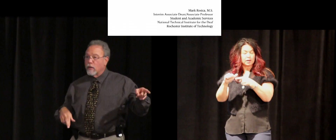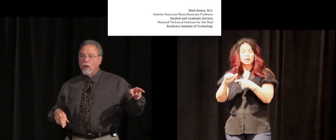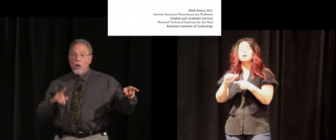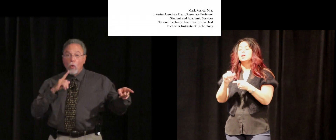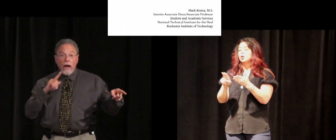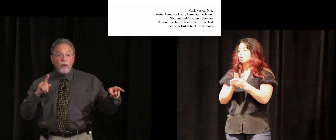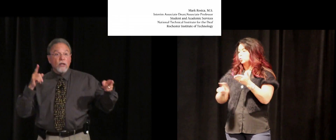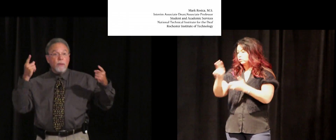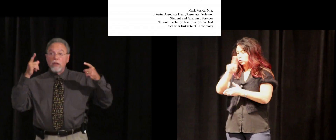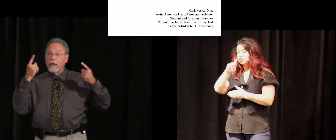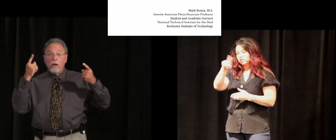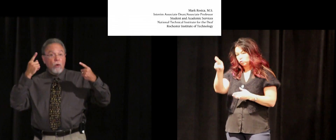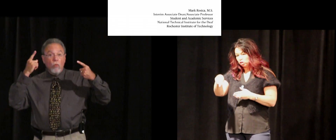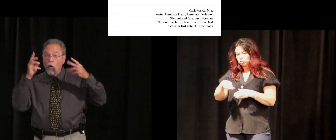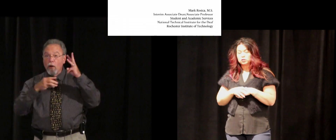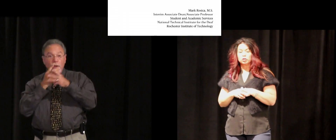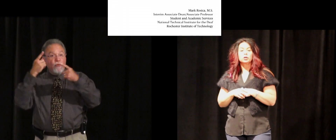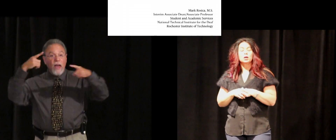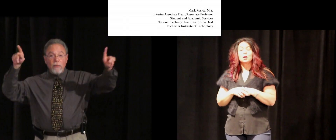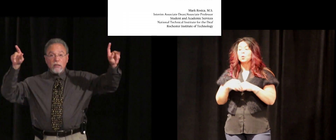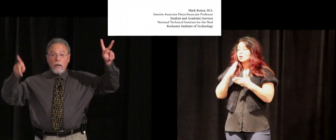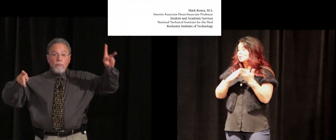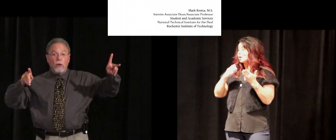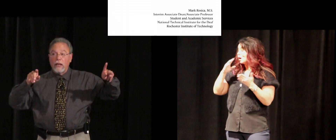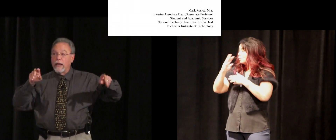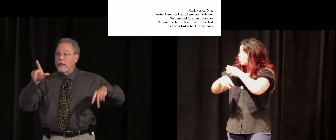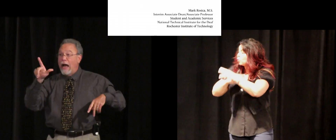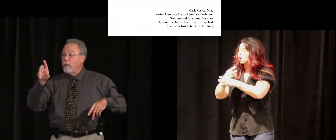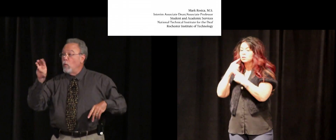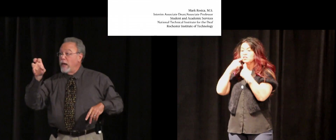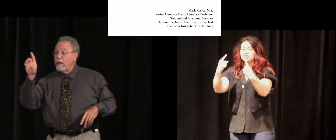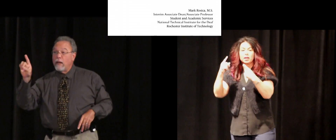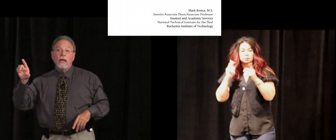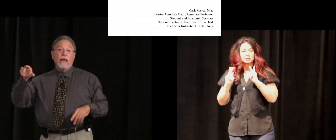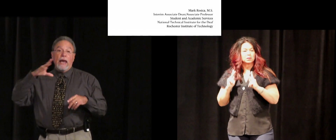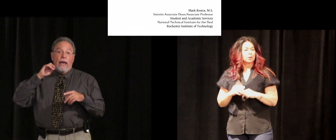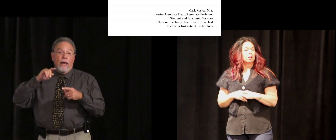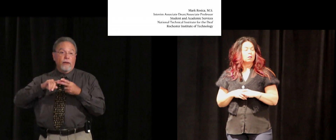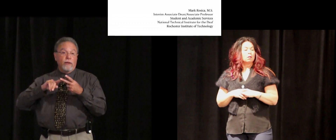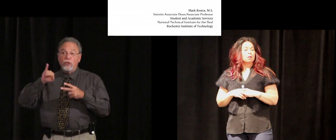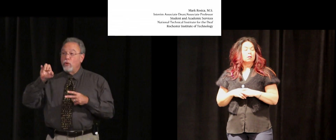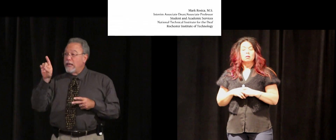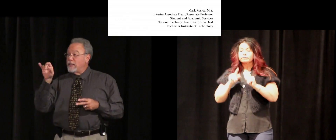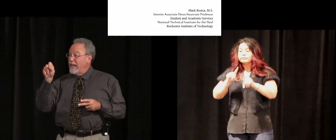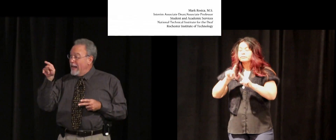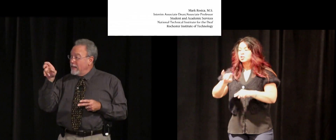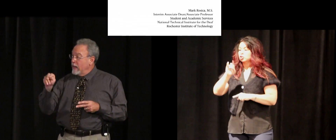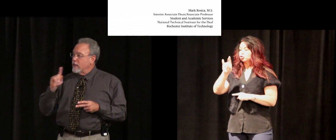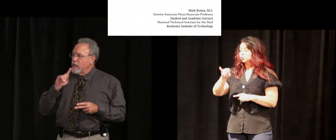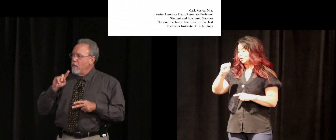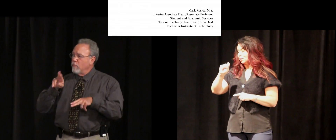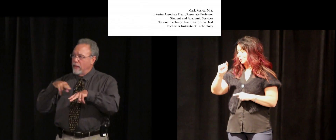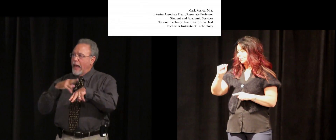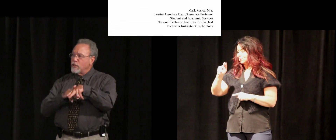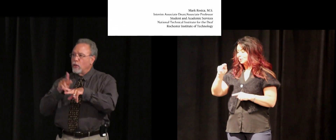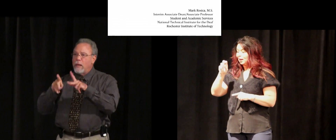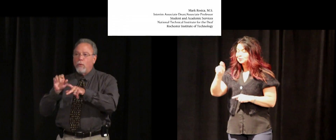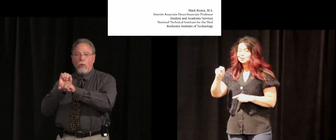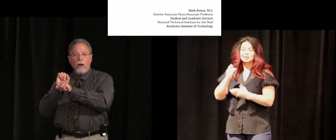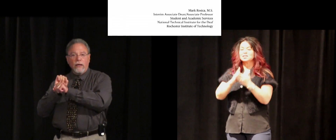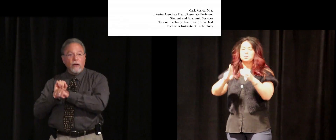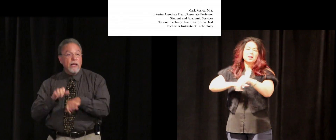my 15 or 18 years of running that program, I also decided to go back and work on my PhD. So I'm working on that. I